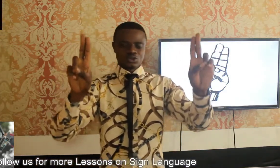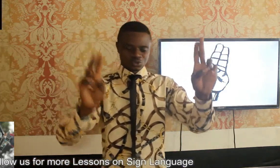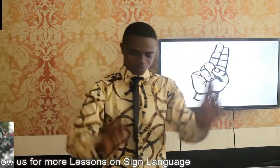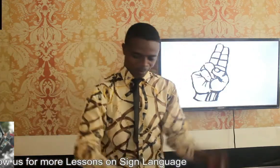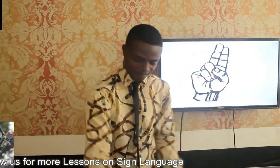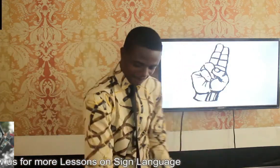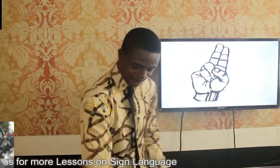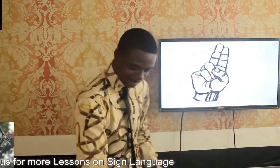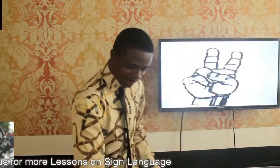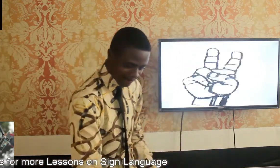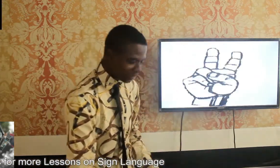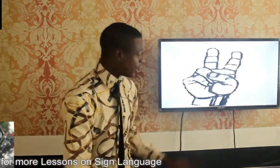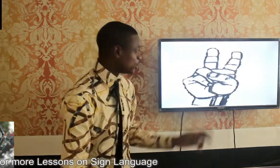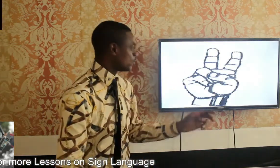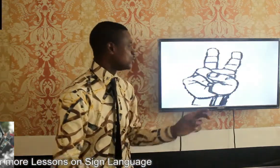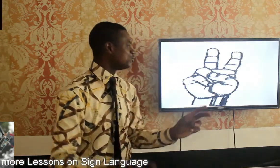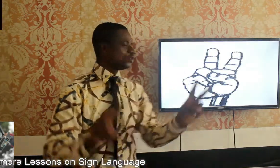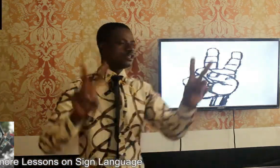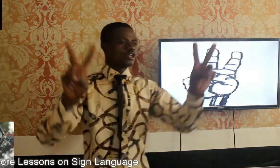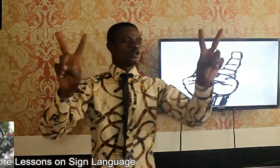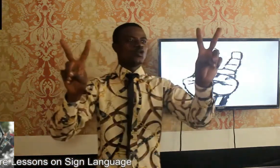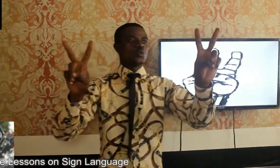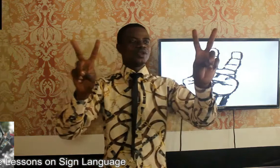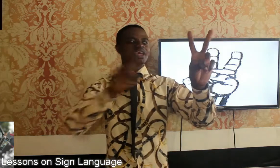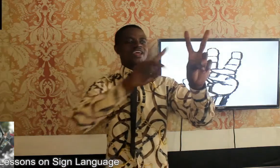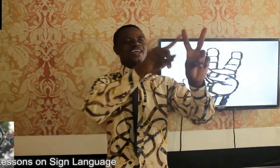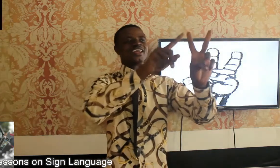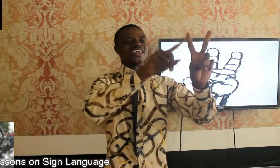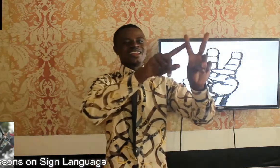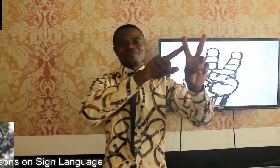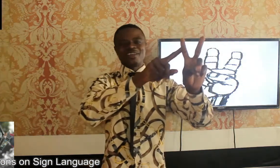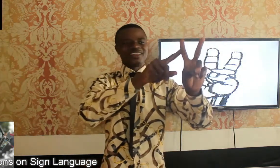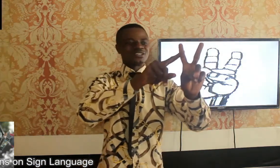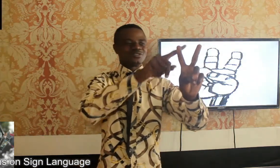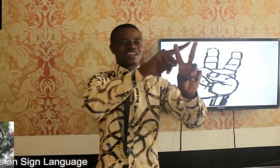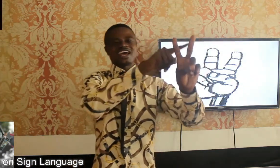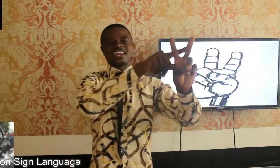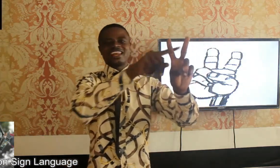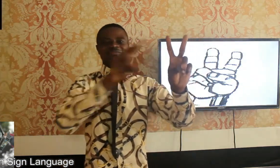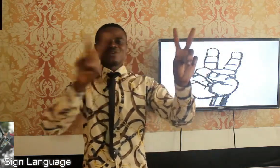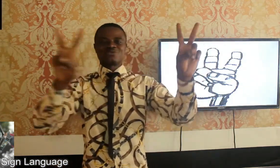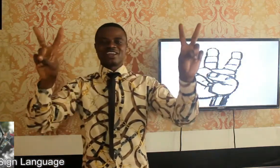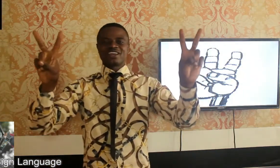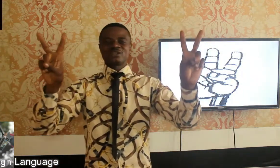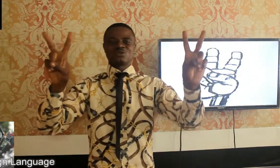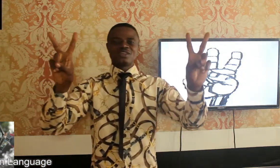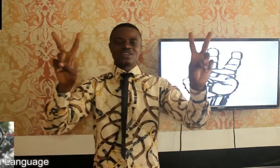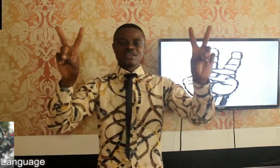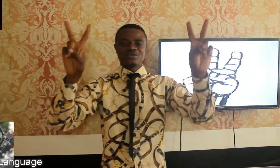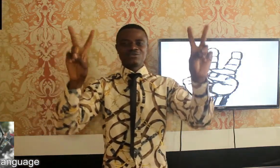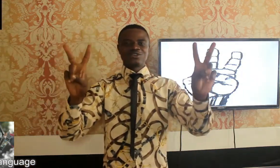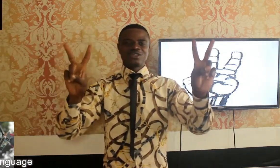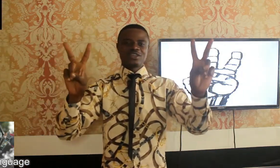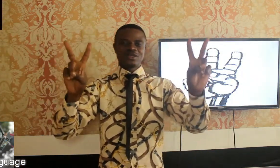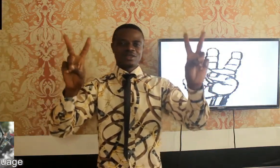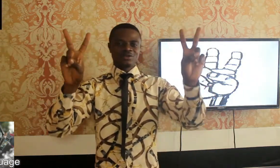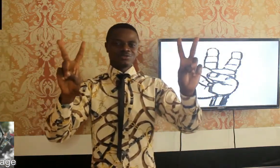U. The next one is V. You open the index finger and then the middle finger this way. V.